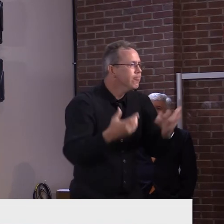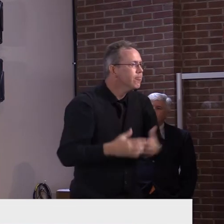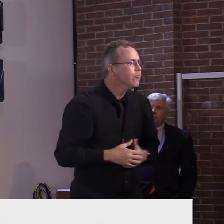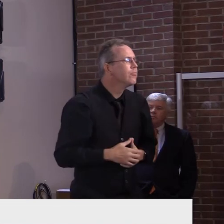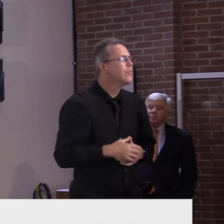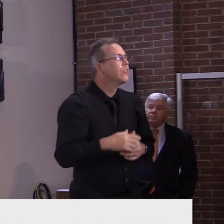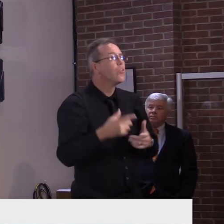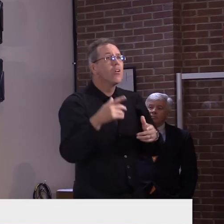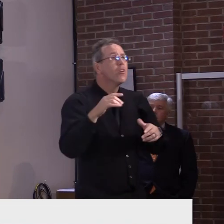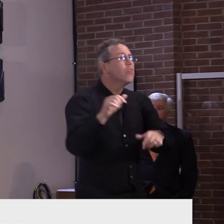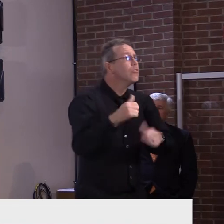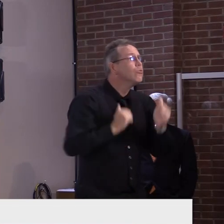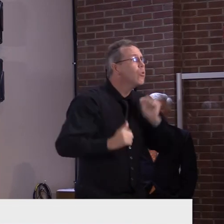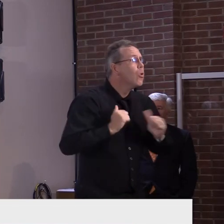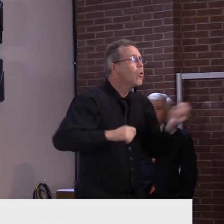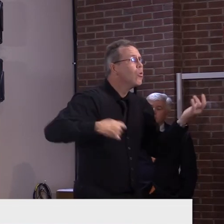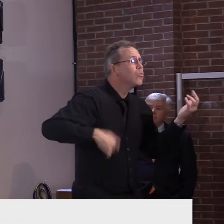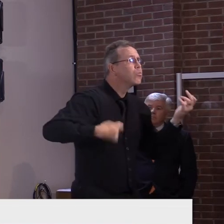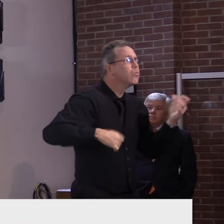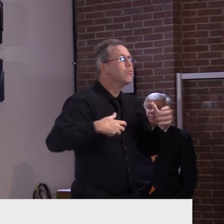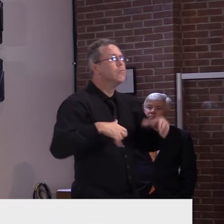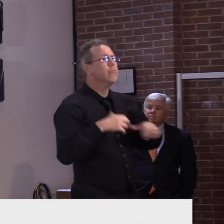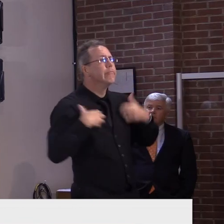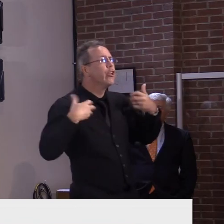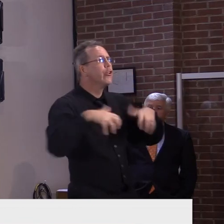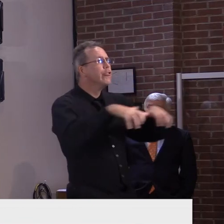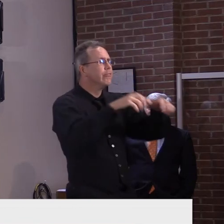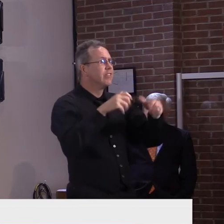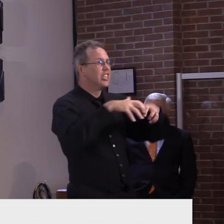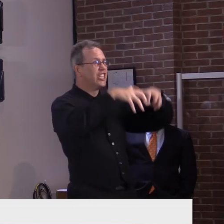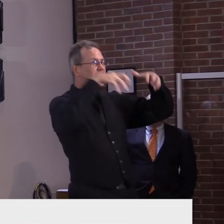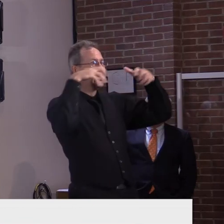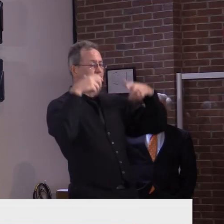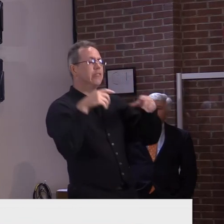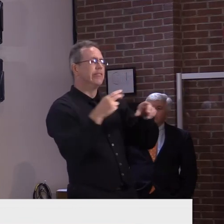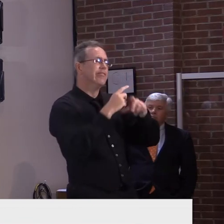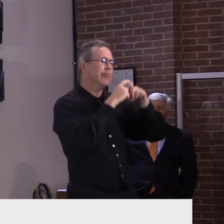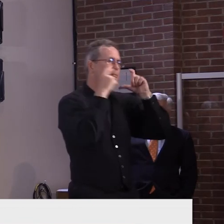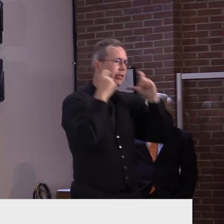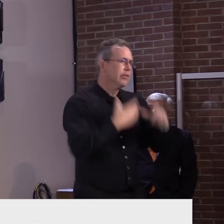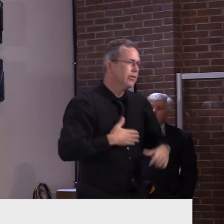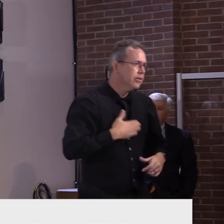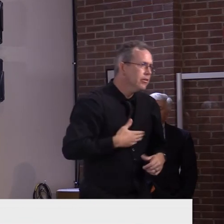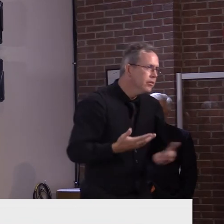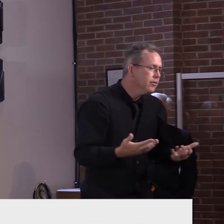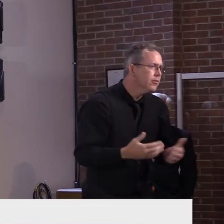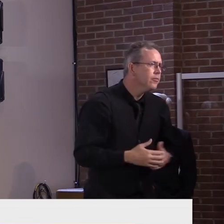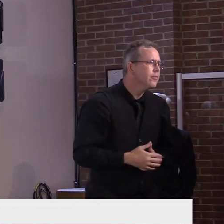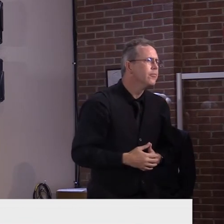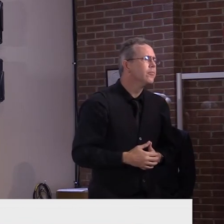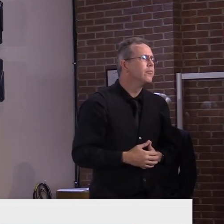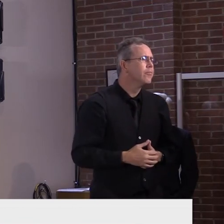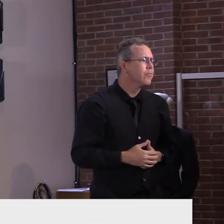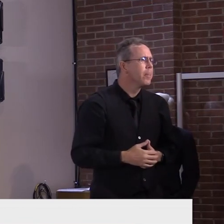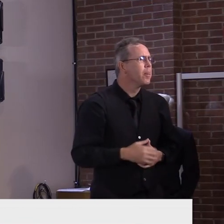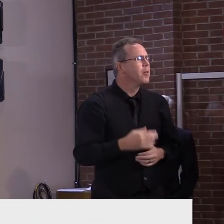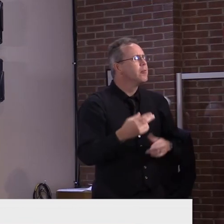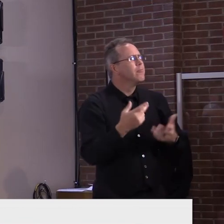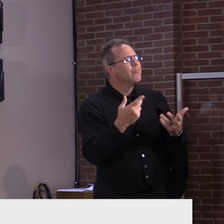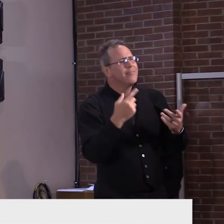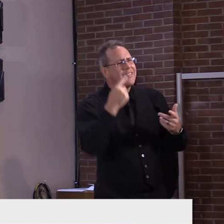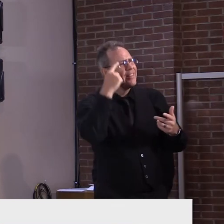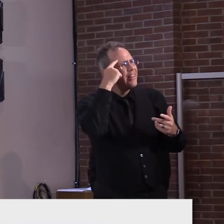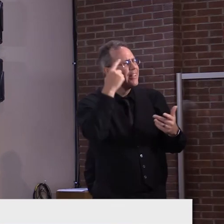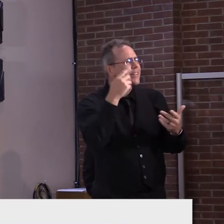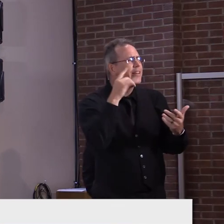That's a good idea. And I think that we need to continue to to take that